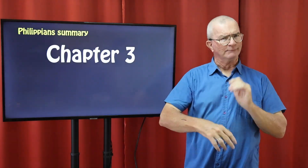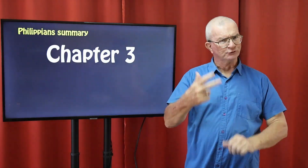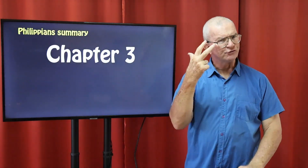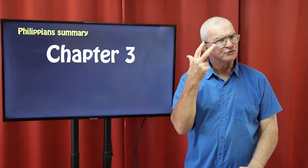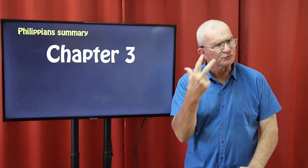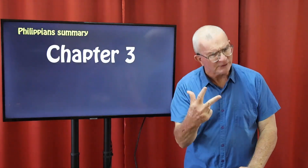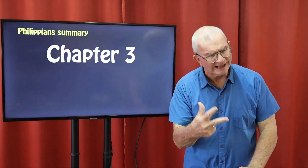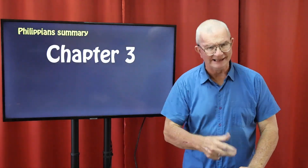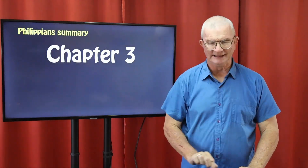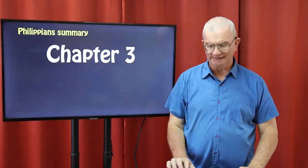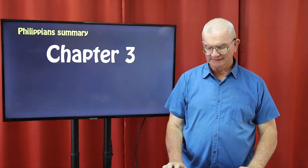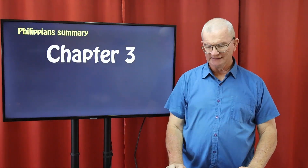Chapter 3.